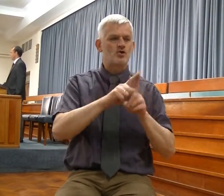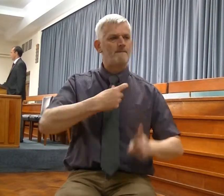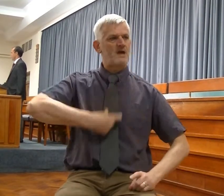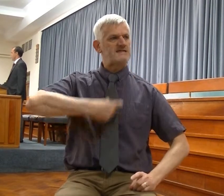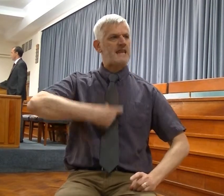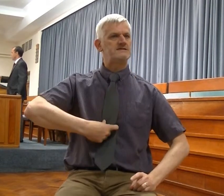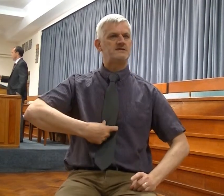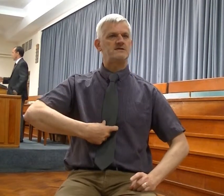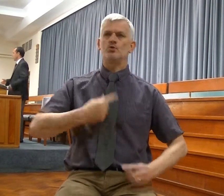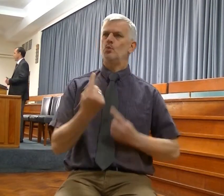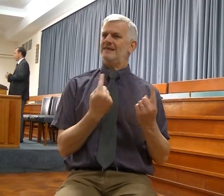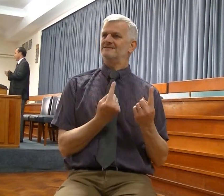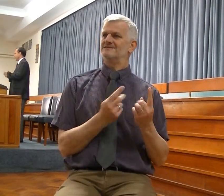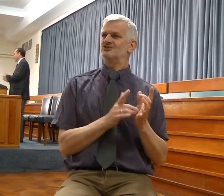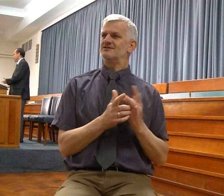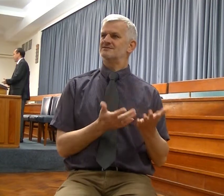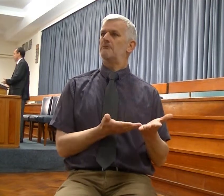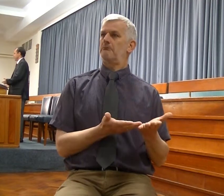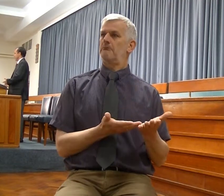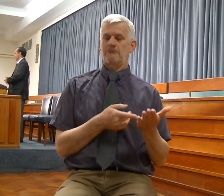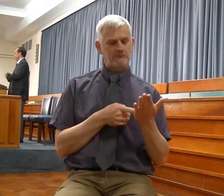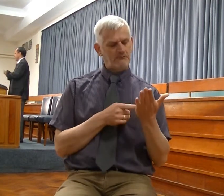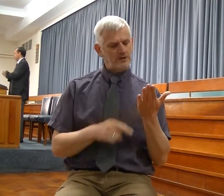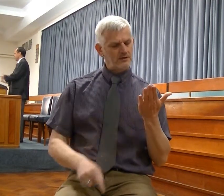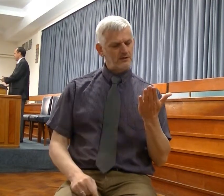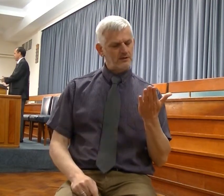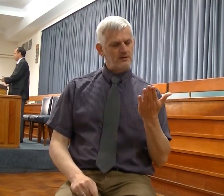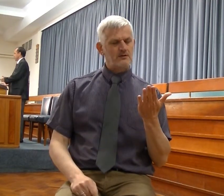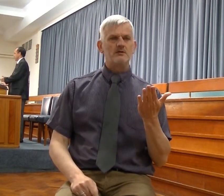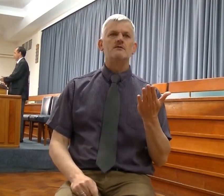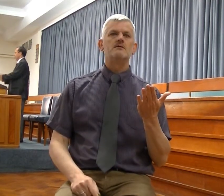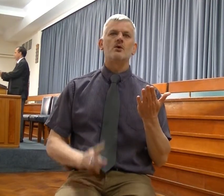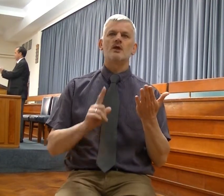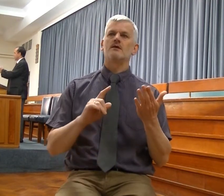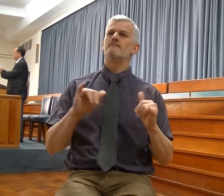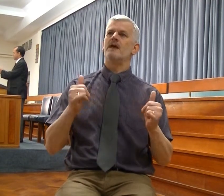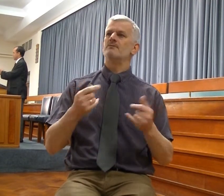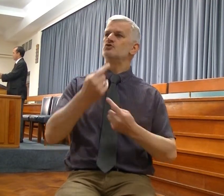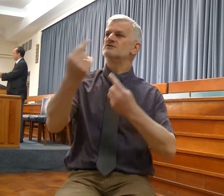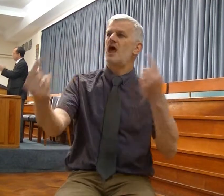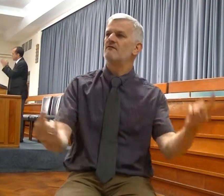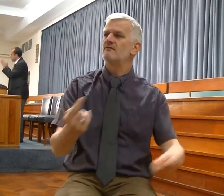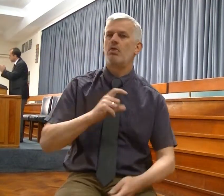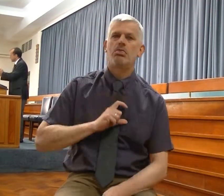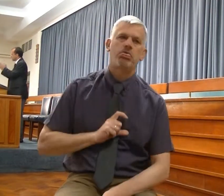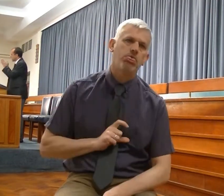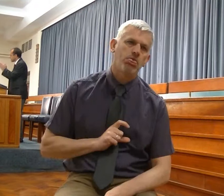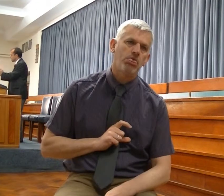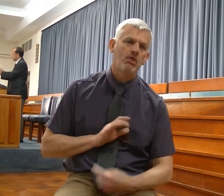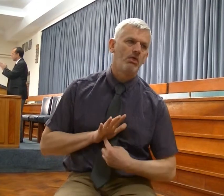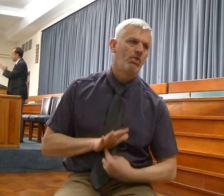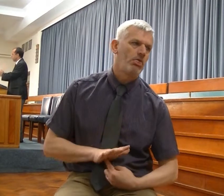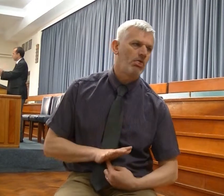personality. And this is why you are downcast, you are discouraged. Oh, my challenge for you, please